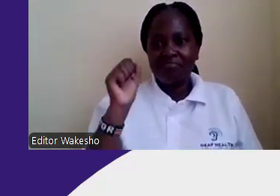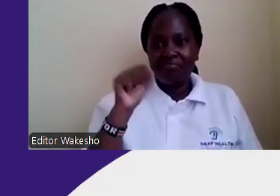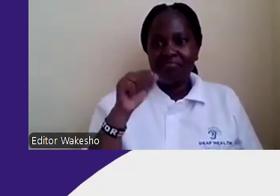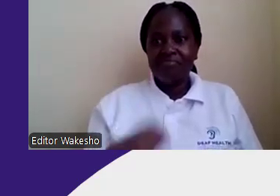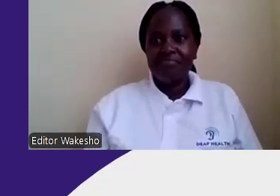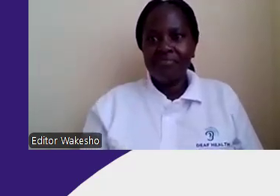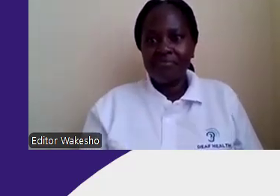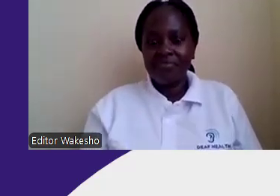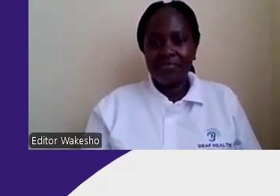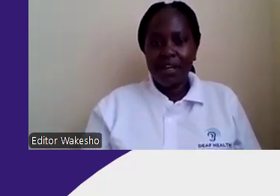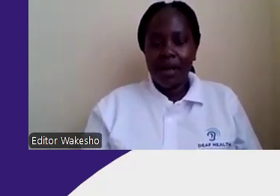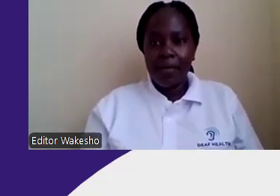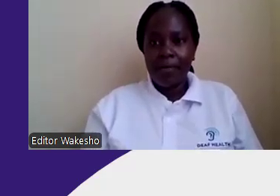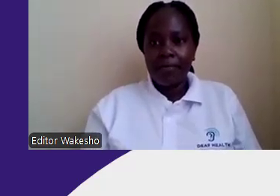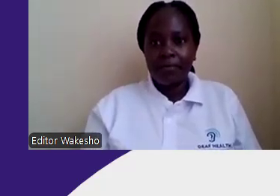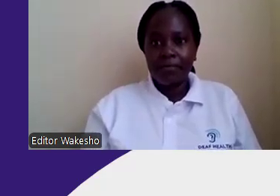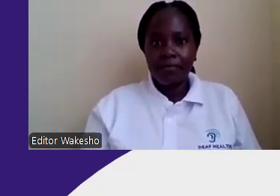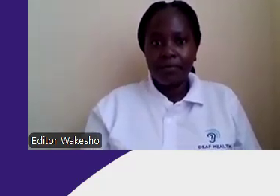Yeah.